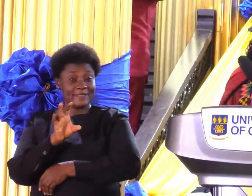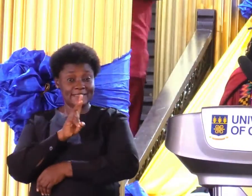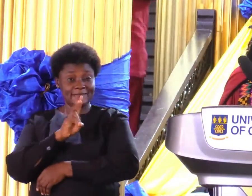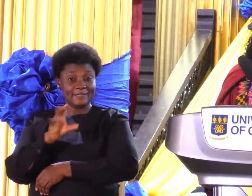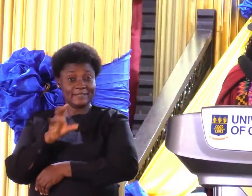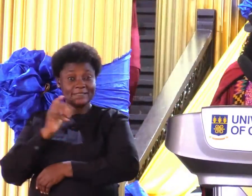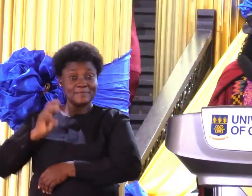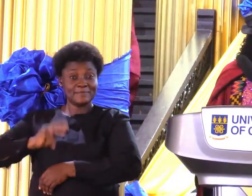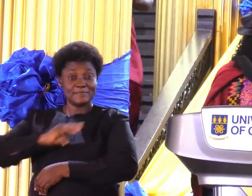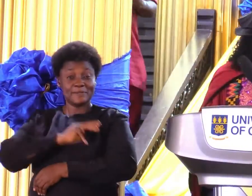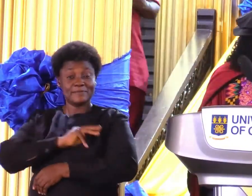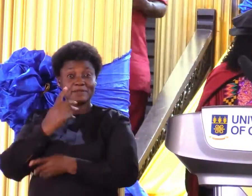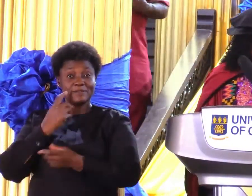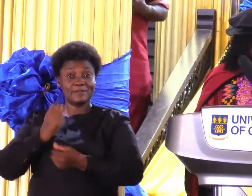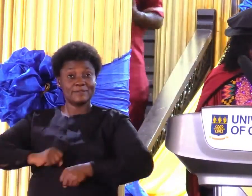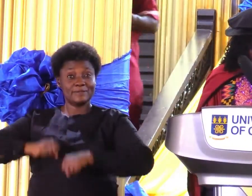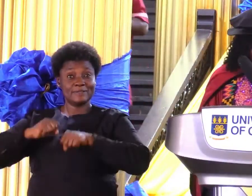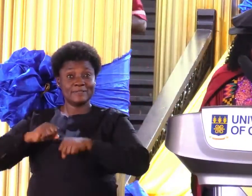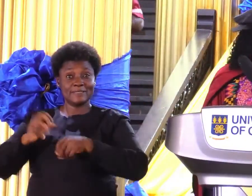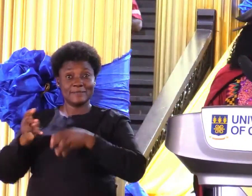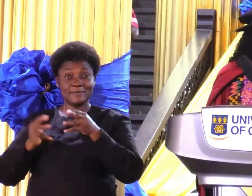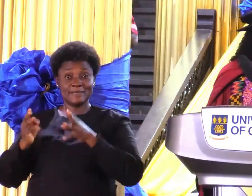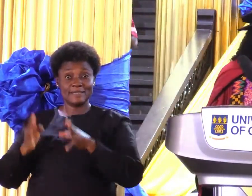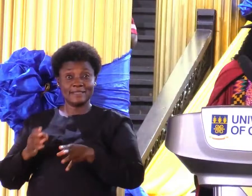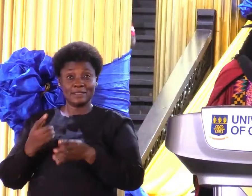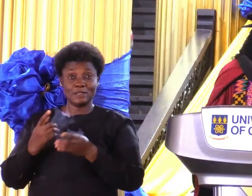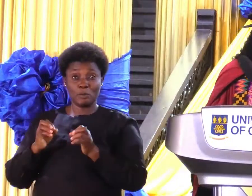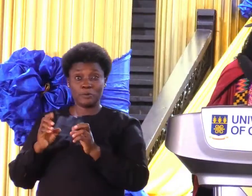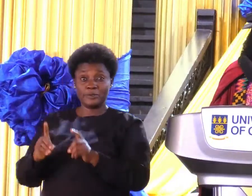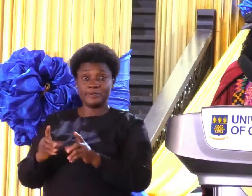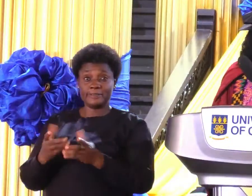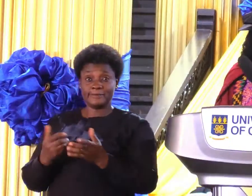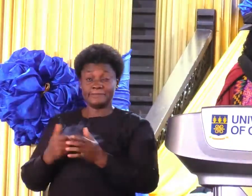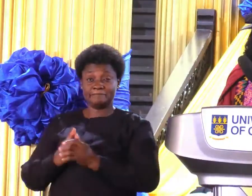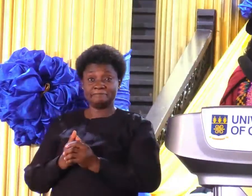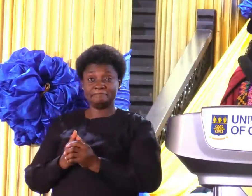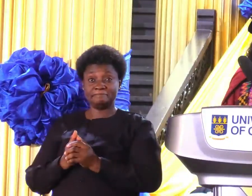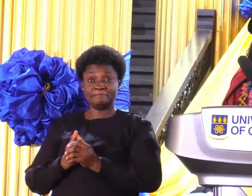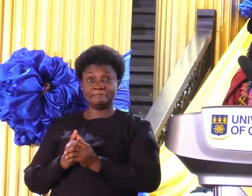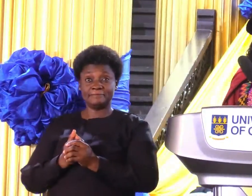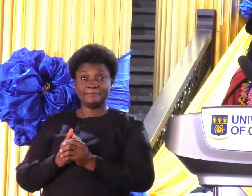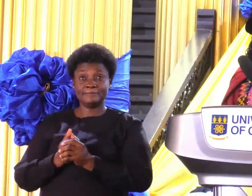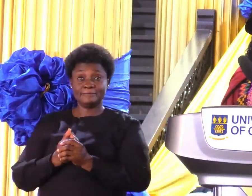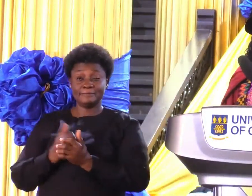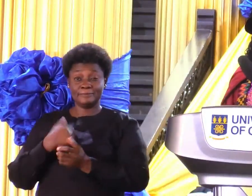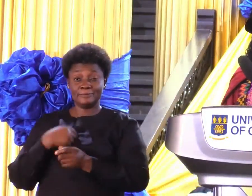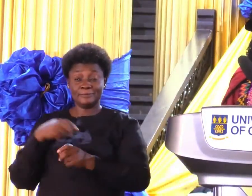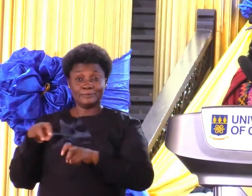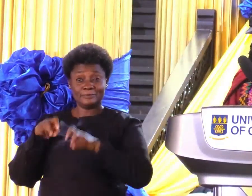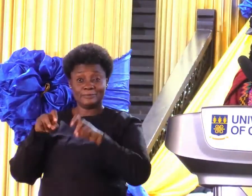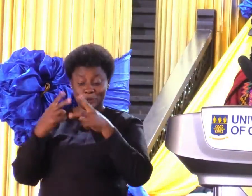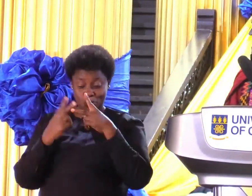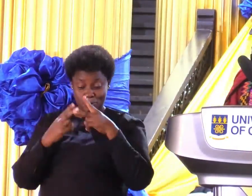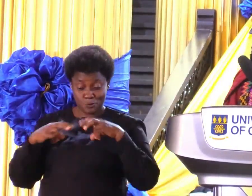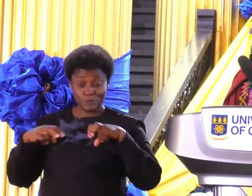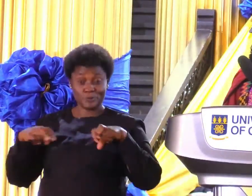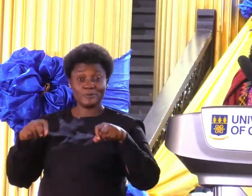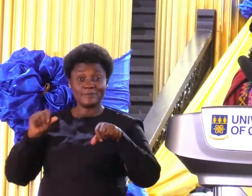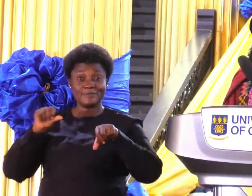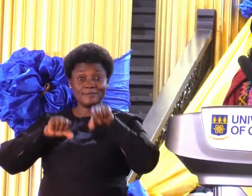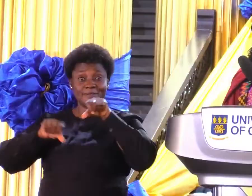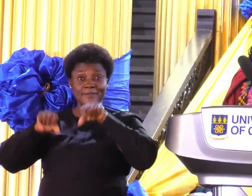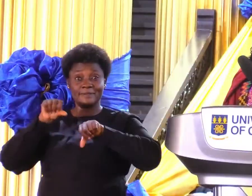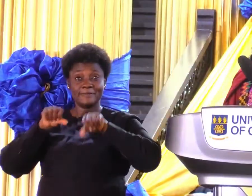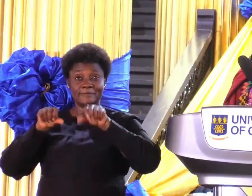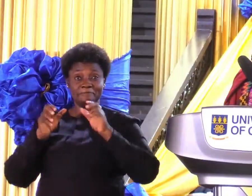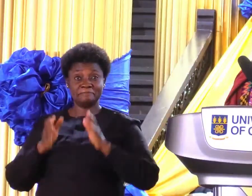members of the senior management, for the opportunity to briefly discuss my journey as a research scientist.